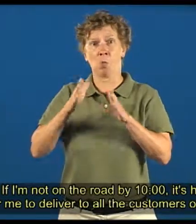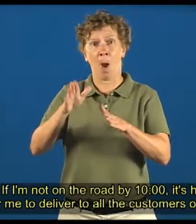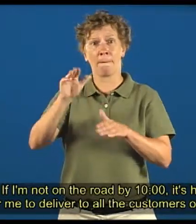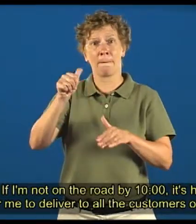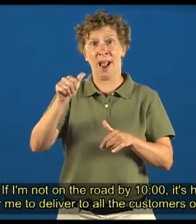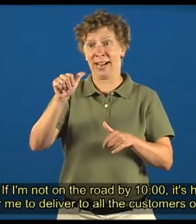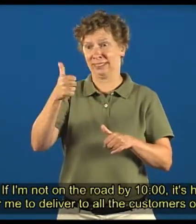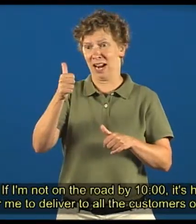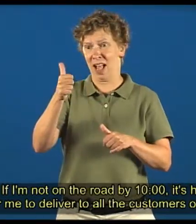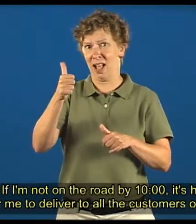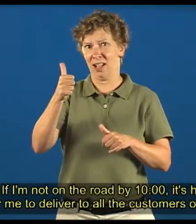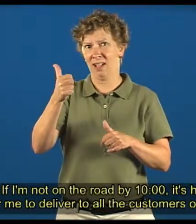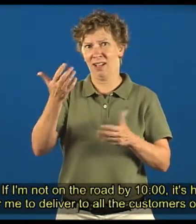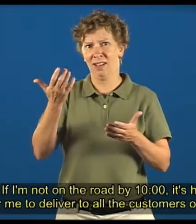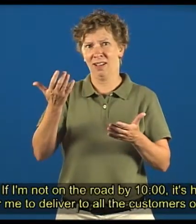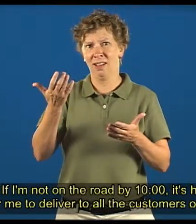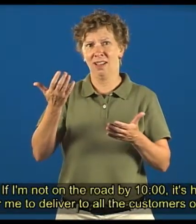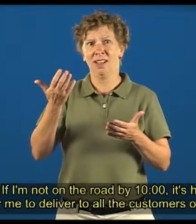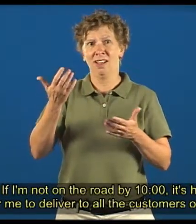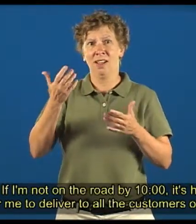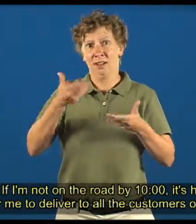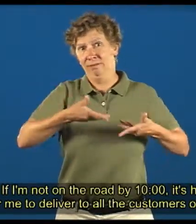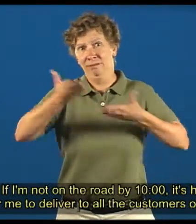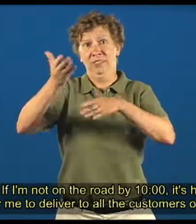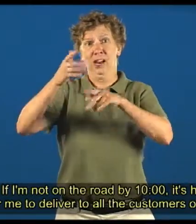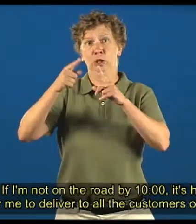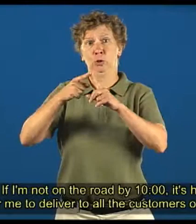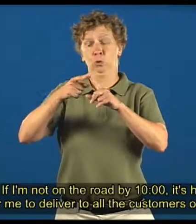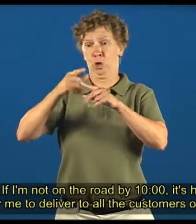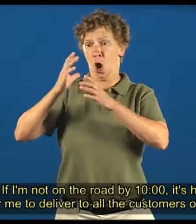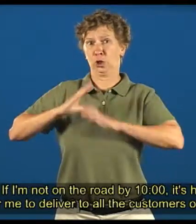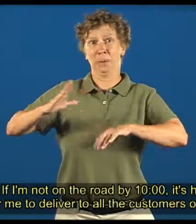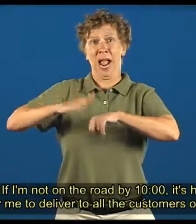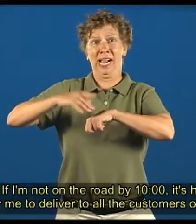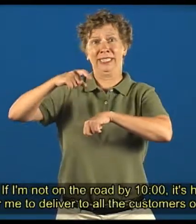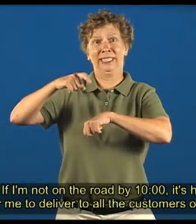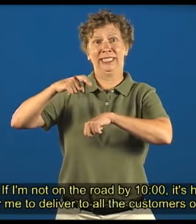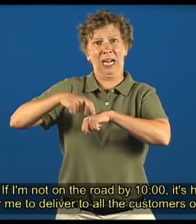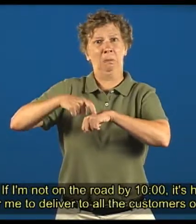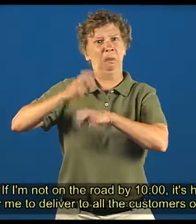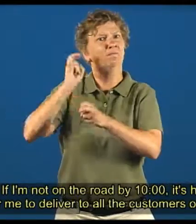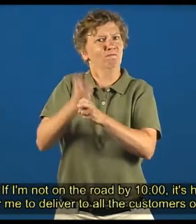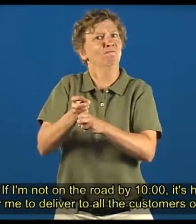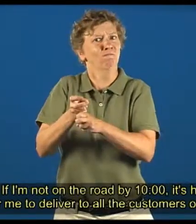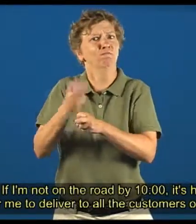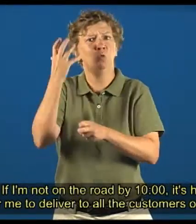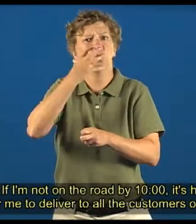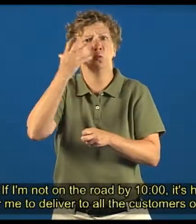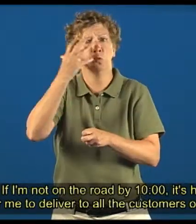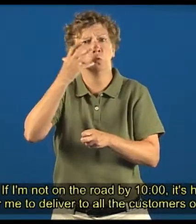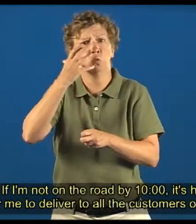And if I'm not on the road by 10, it's hard for me to deliver to all the customers on time.